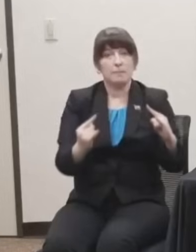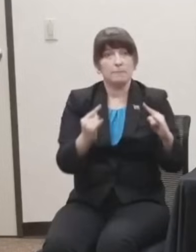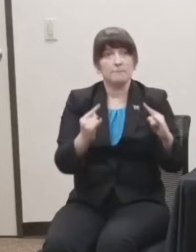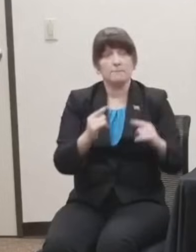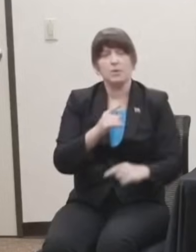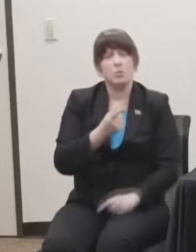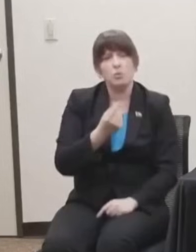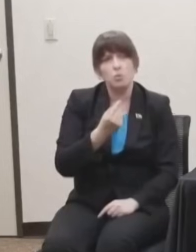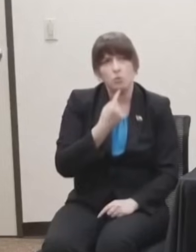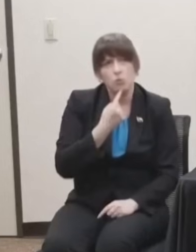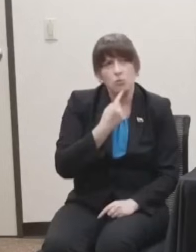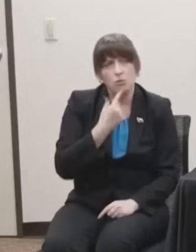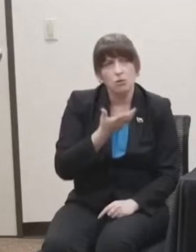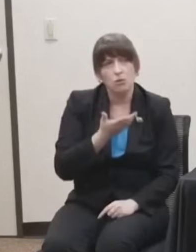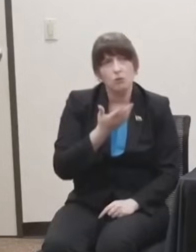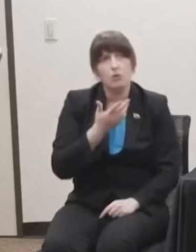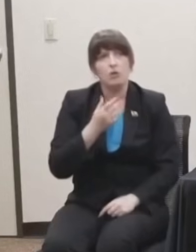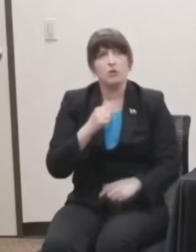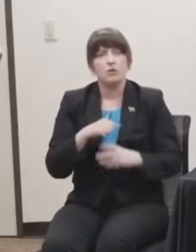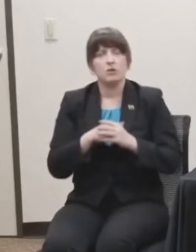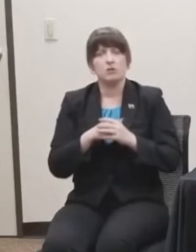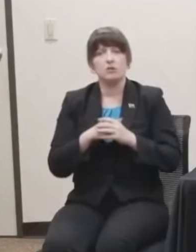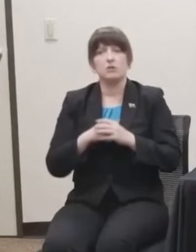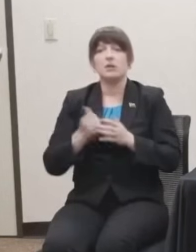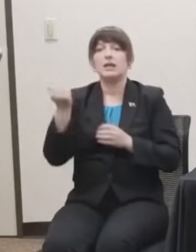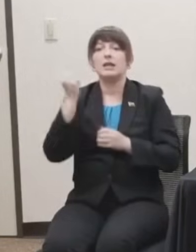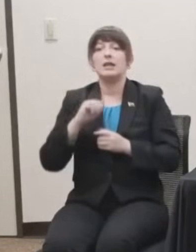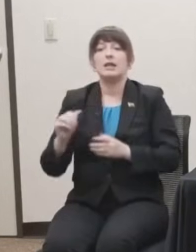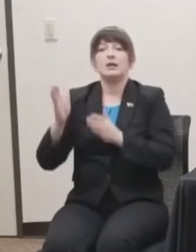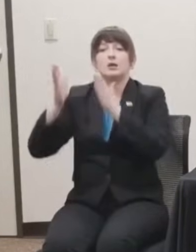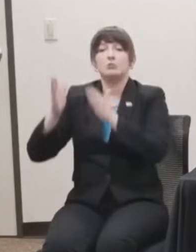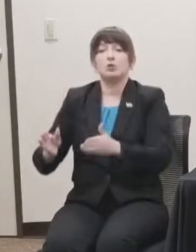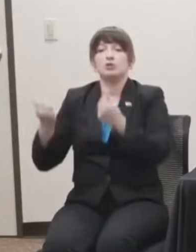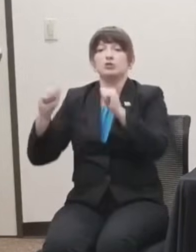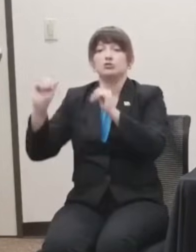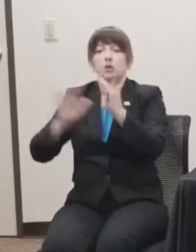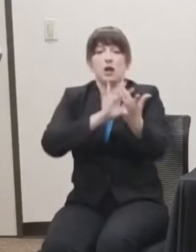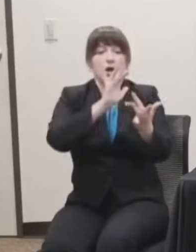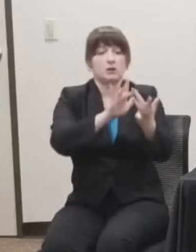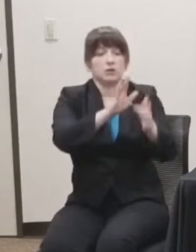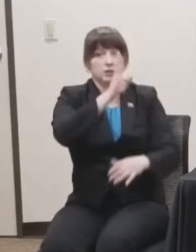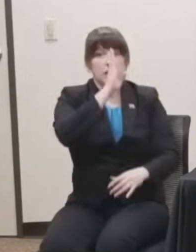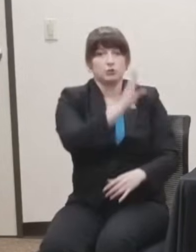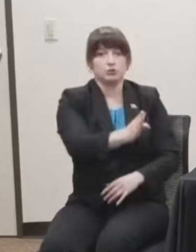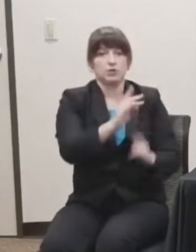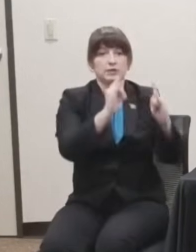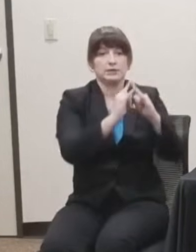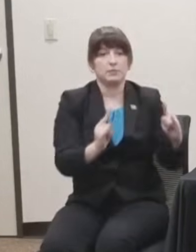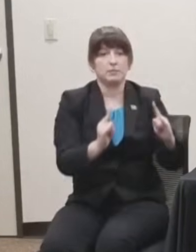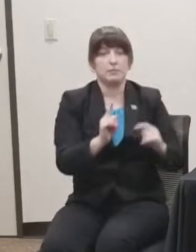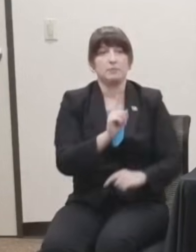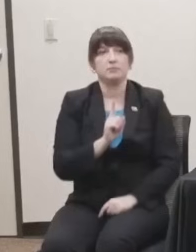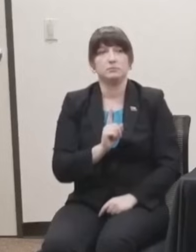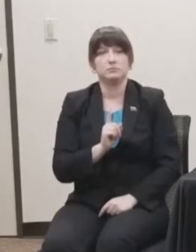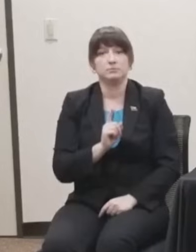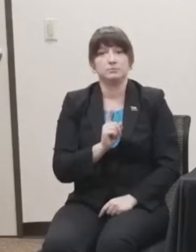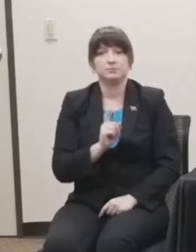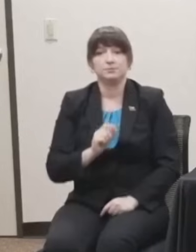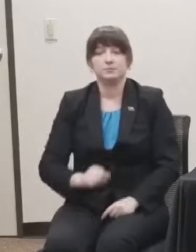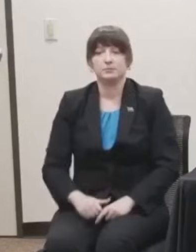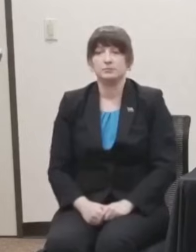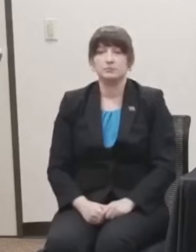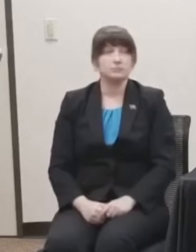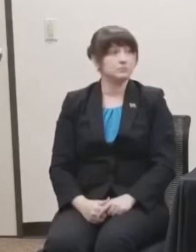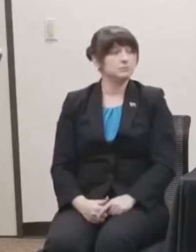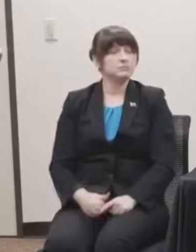missed the first part of the question. Did anyone try to get warning to the people at the camps outside of the automated system? So I'm